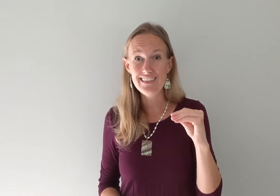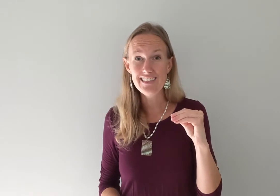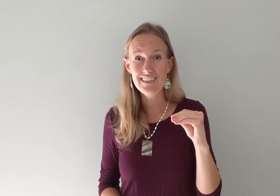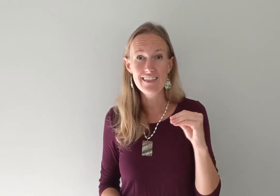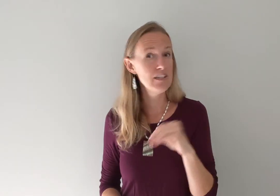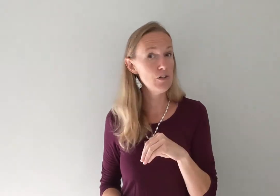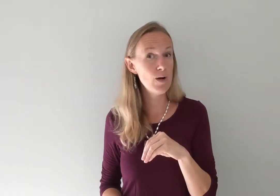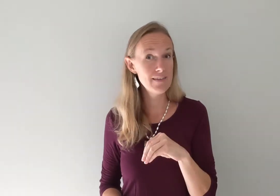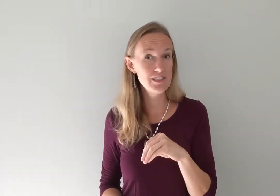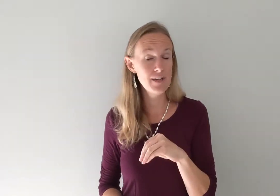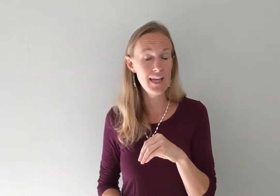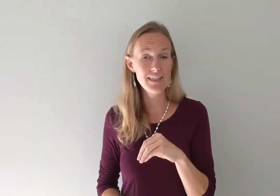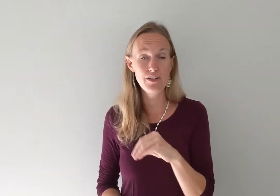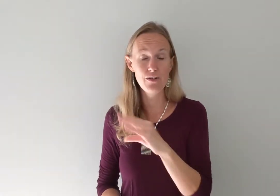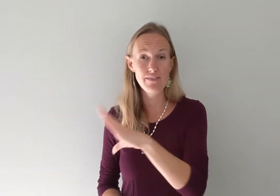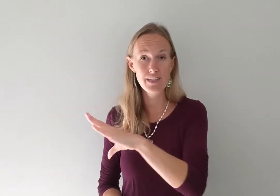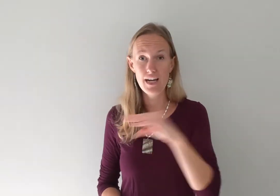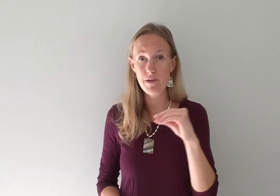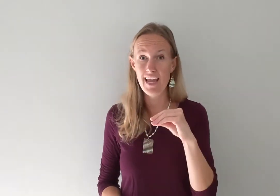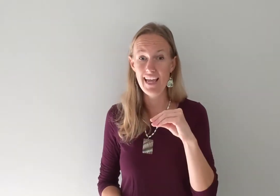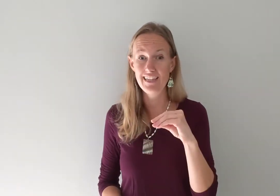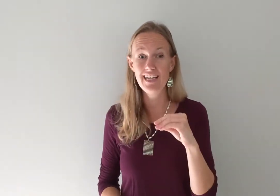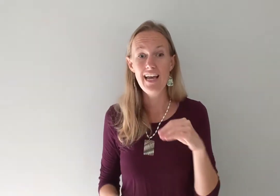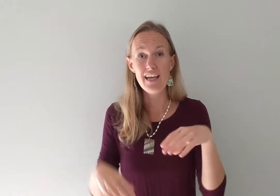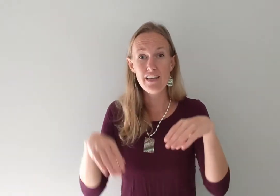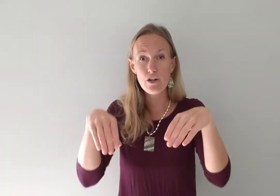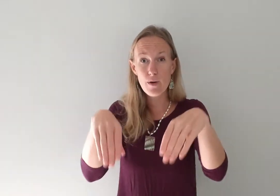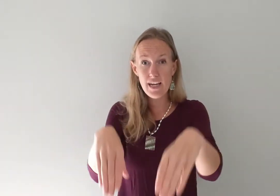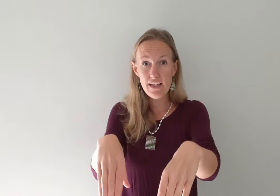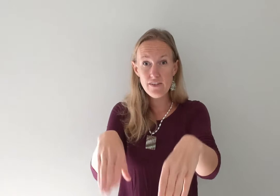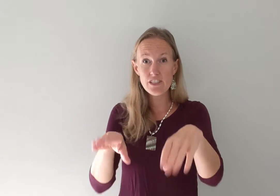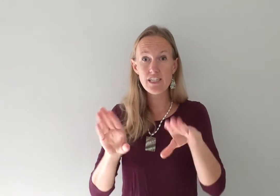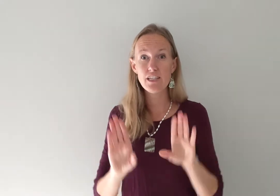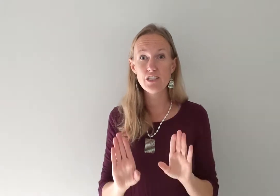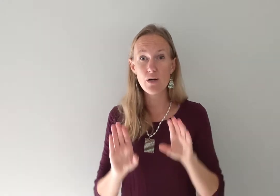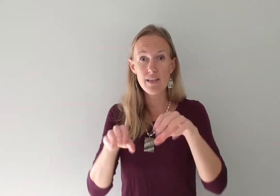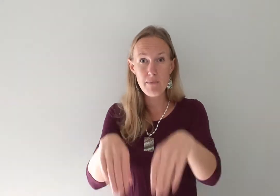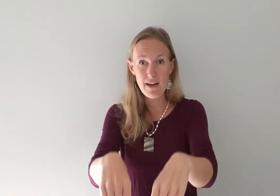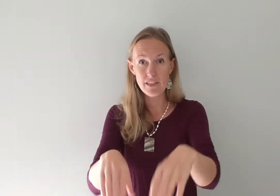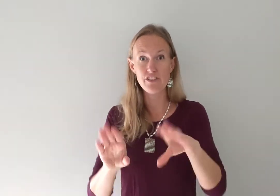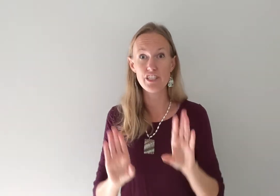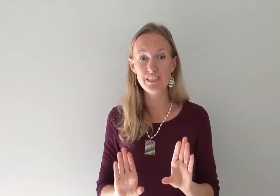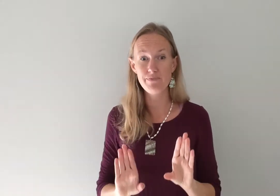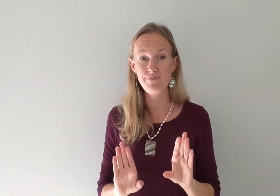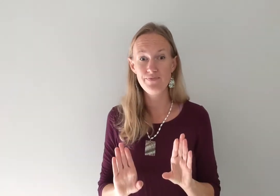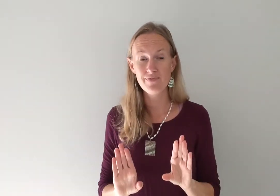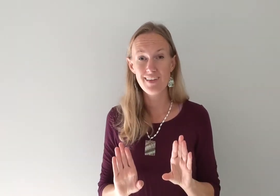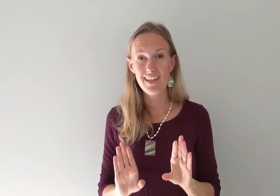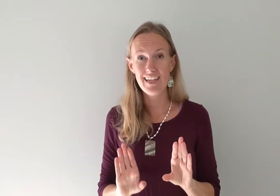and you don't have to do and if you don't have time, but and then grave, you're just kind of showing the mound of dirt. Okay, let's